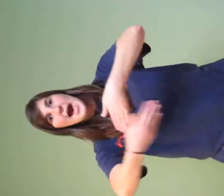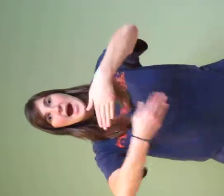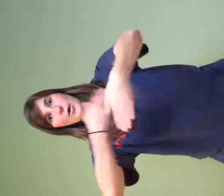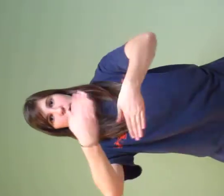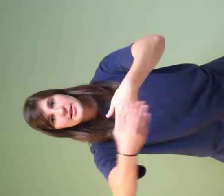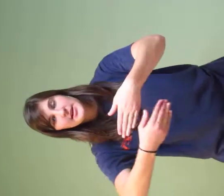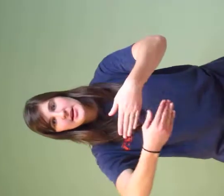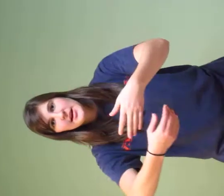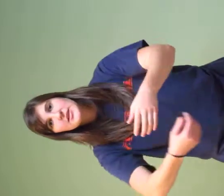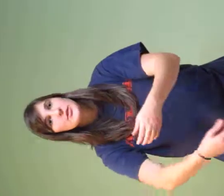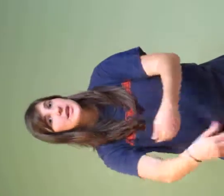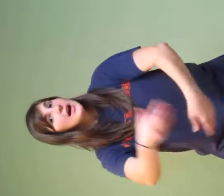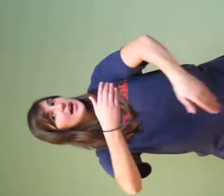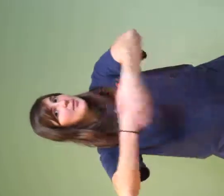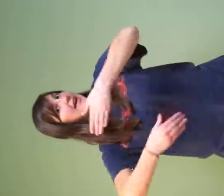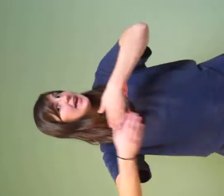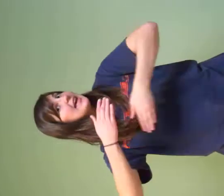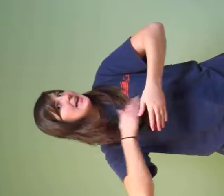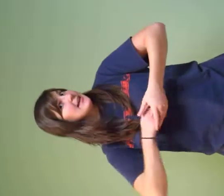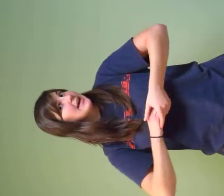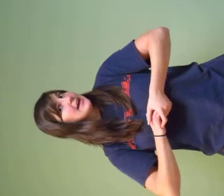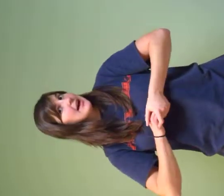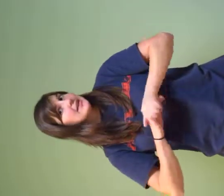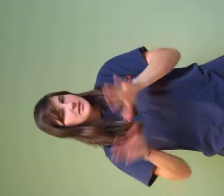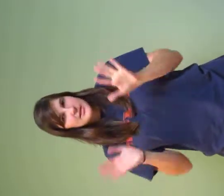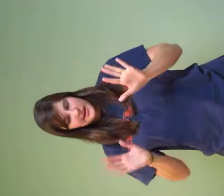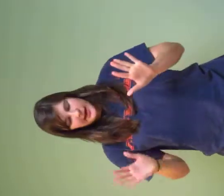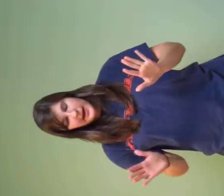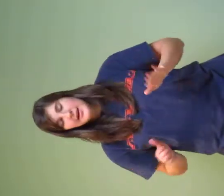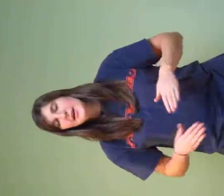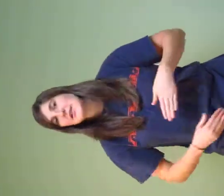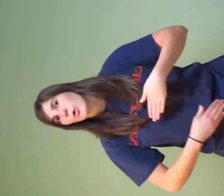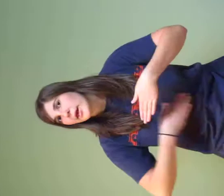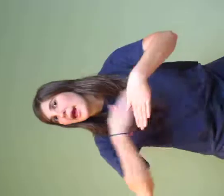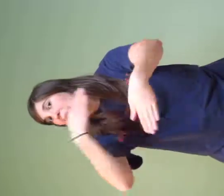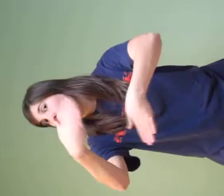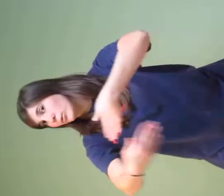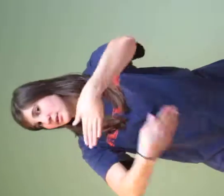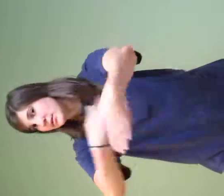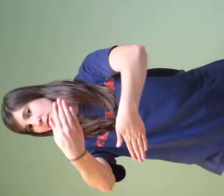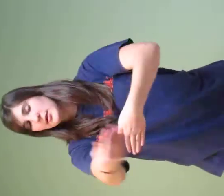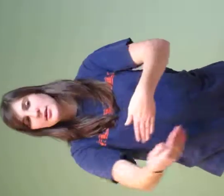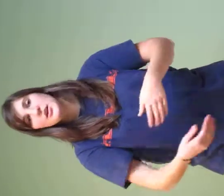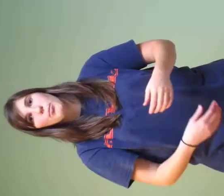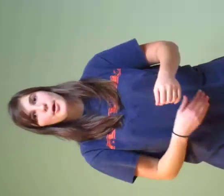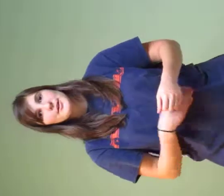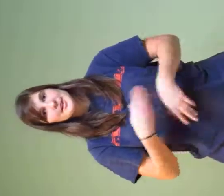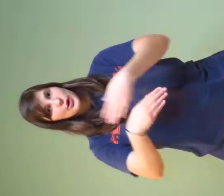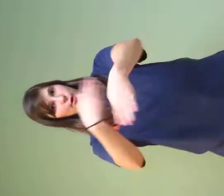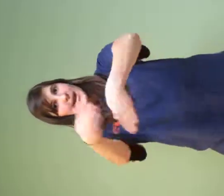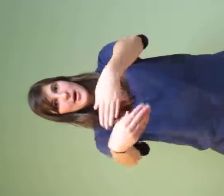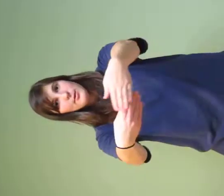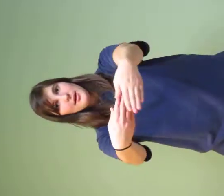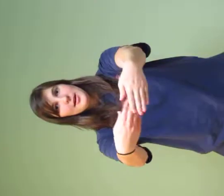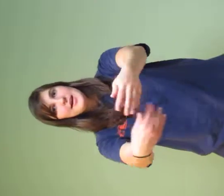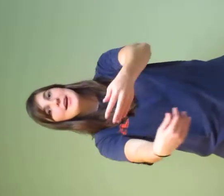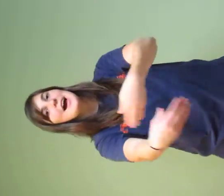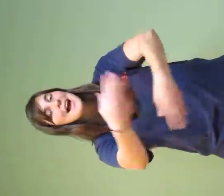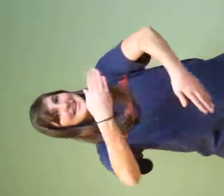out. So it's not coming in like kindness. It's not that. It's going out. So mercies are going out. Kindness